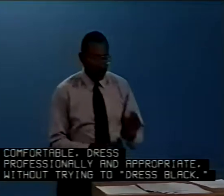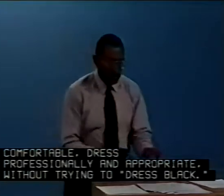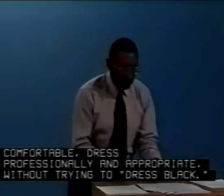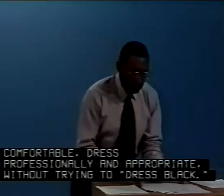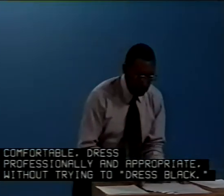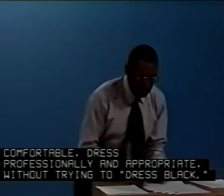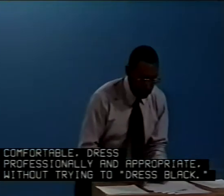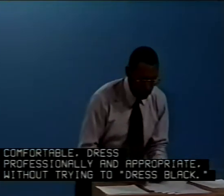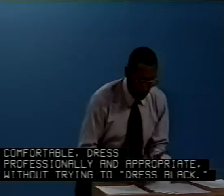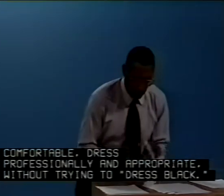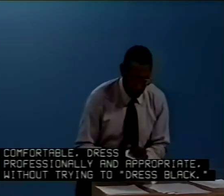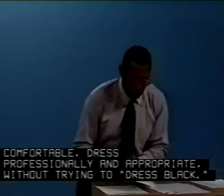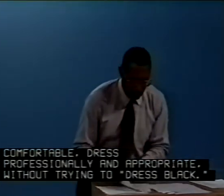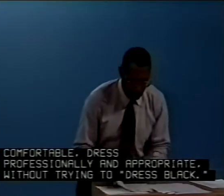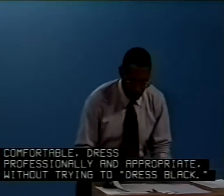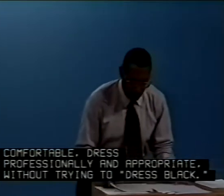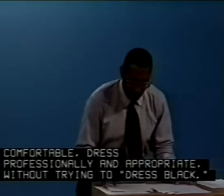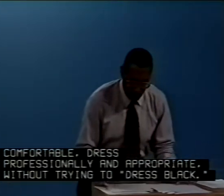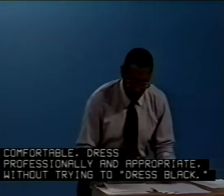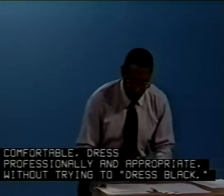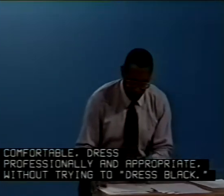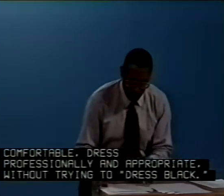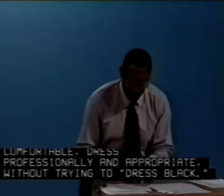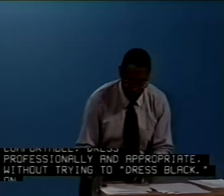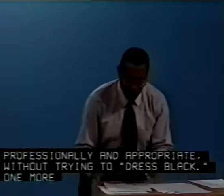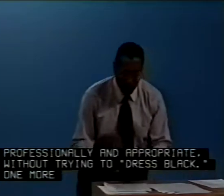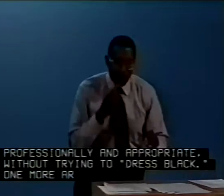One more area that I'd like to go to